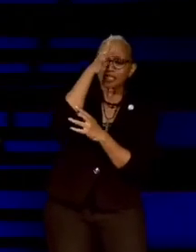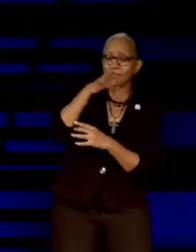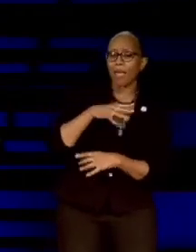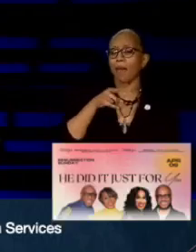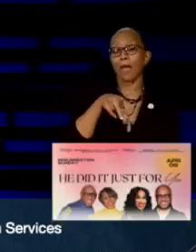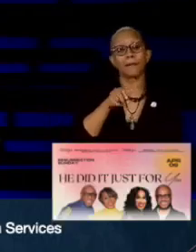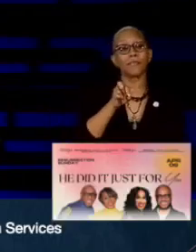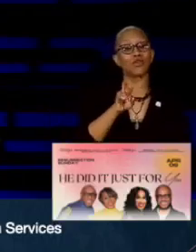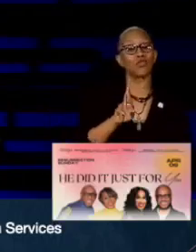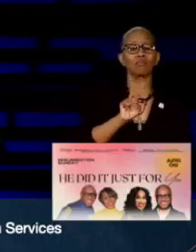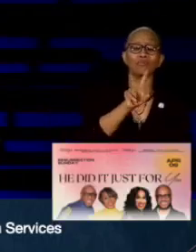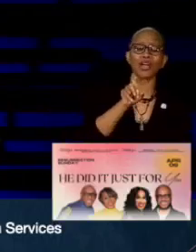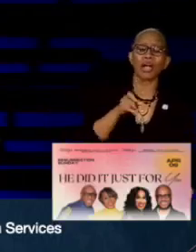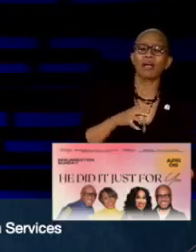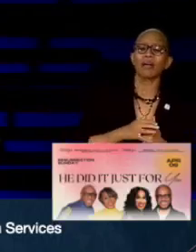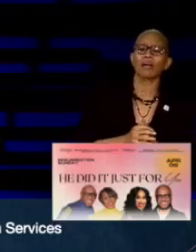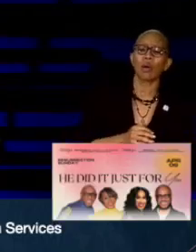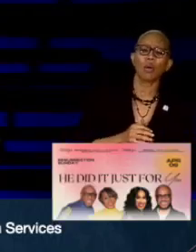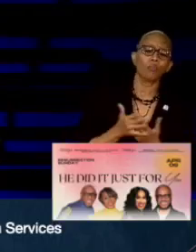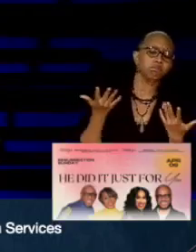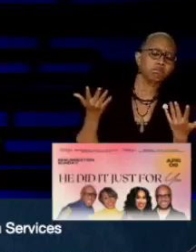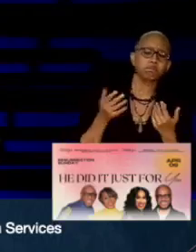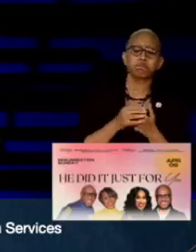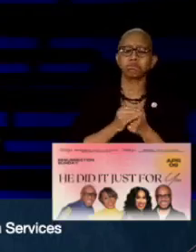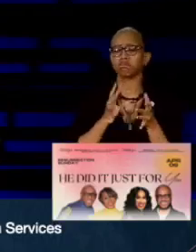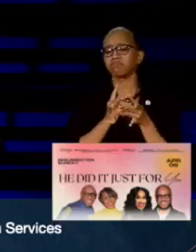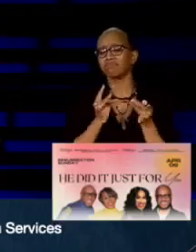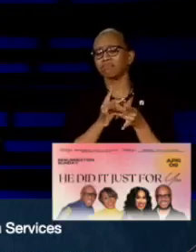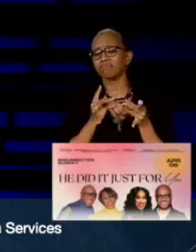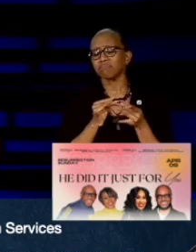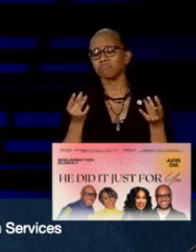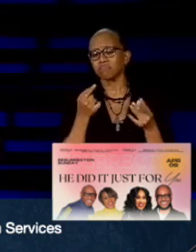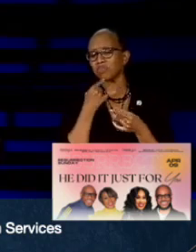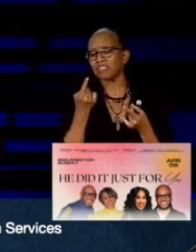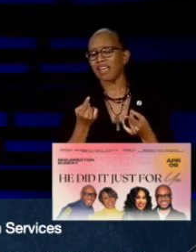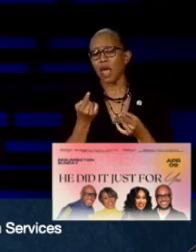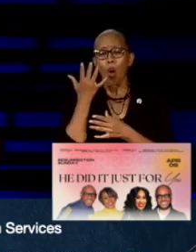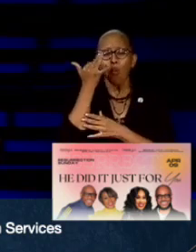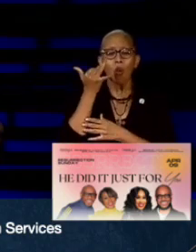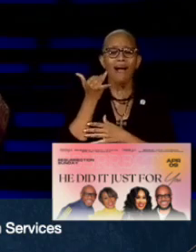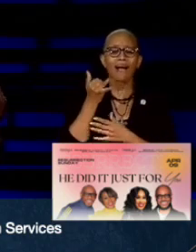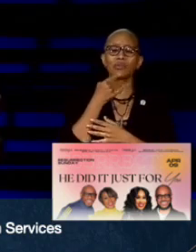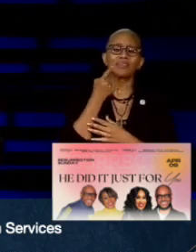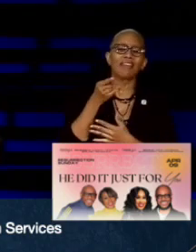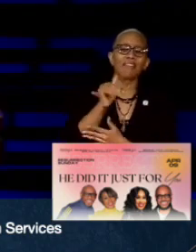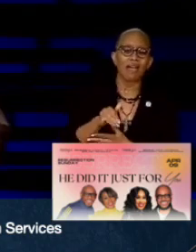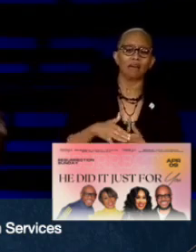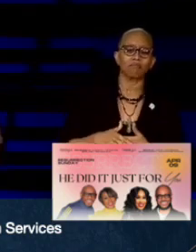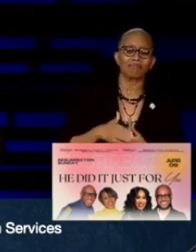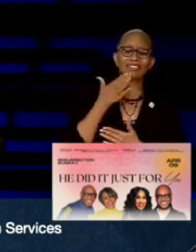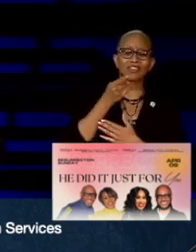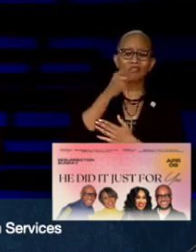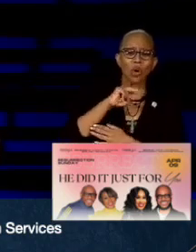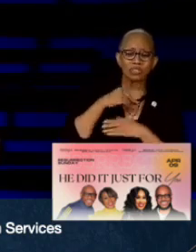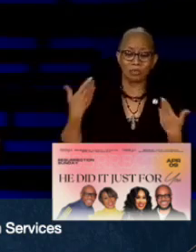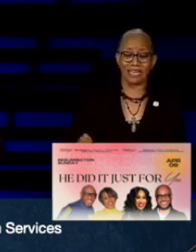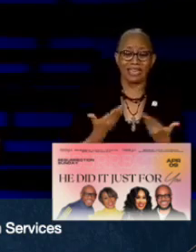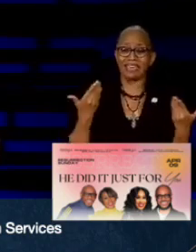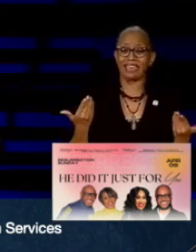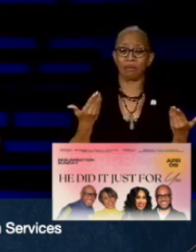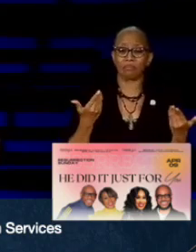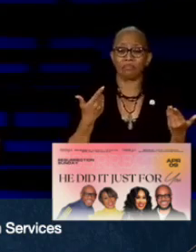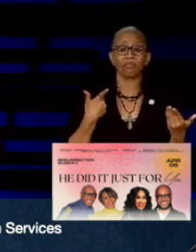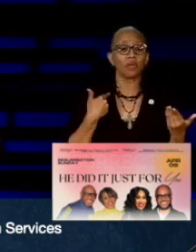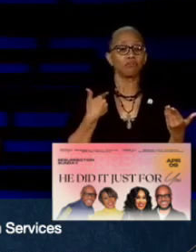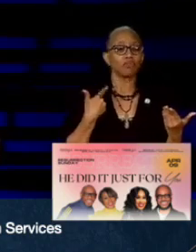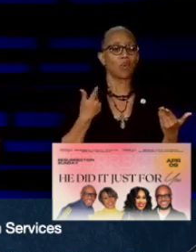you to say it's good for us to be here? Without reading all